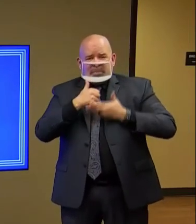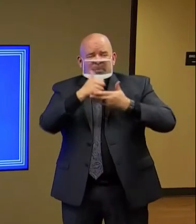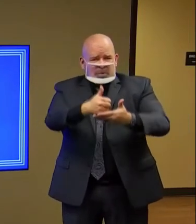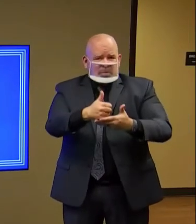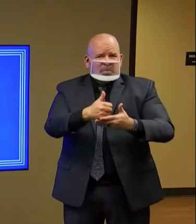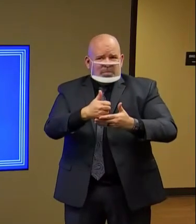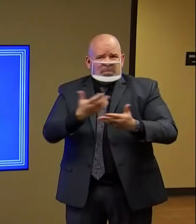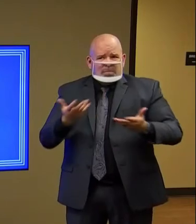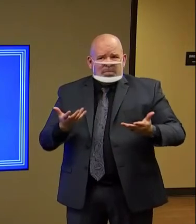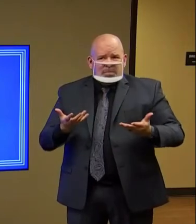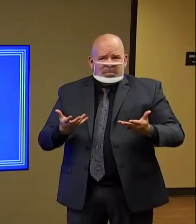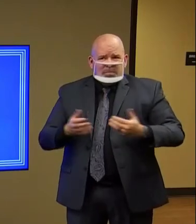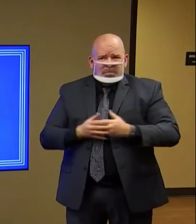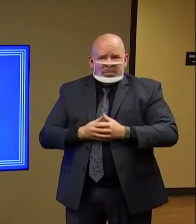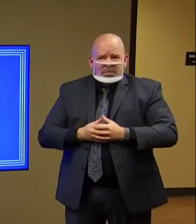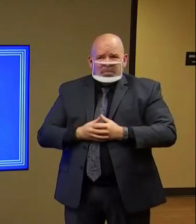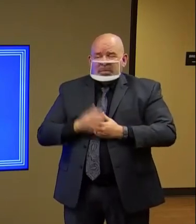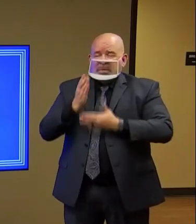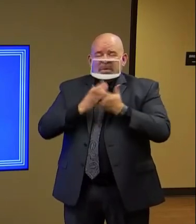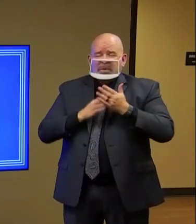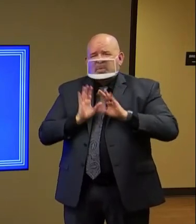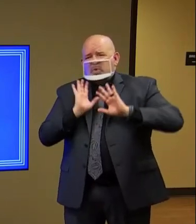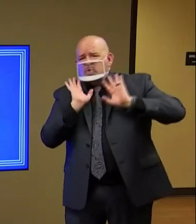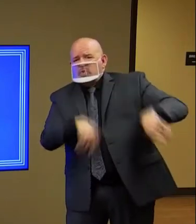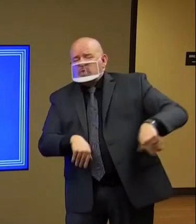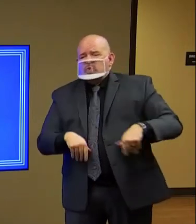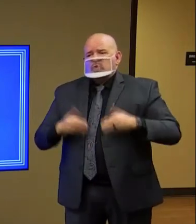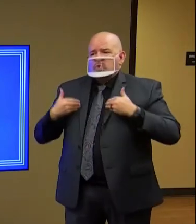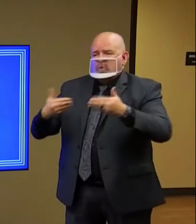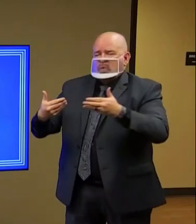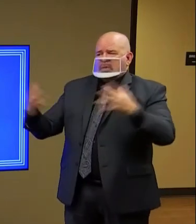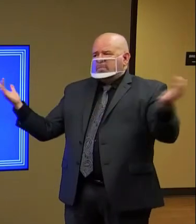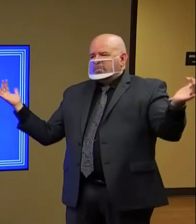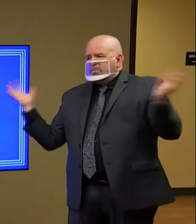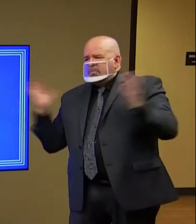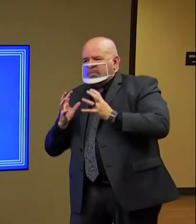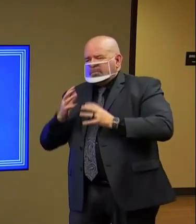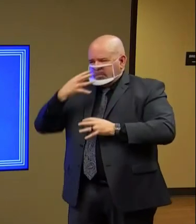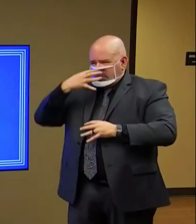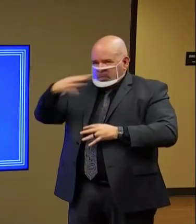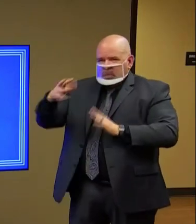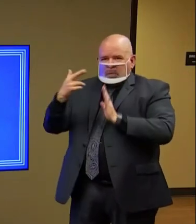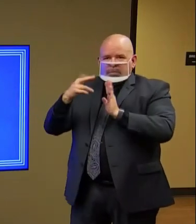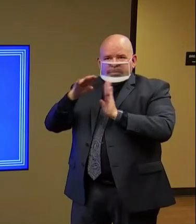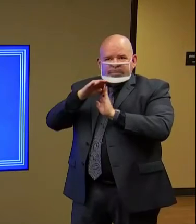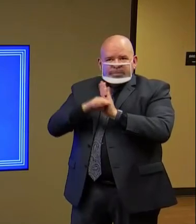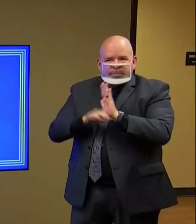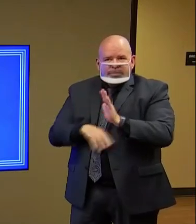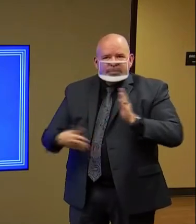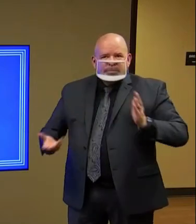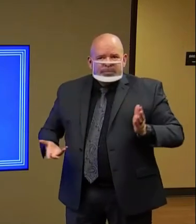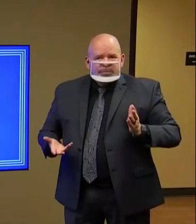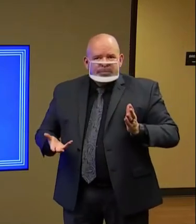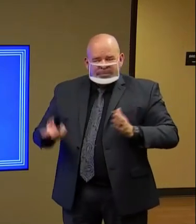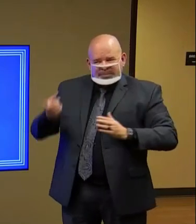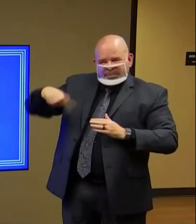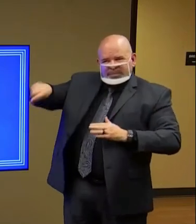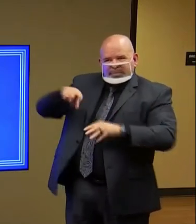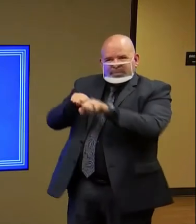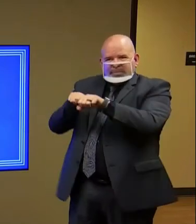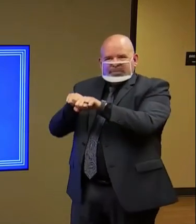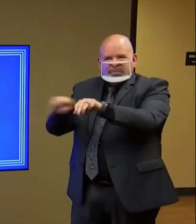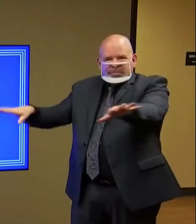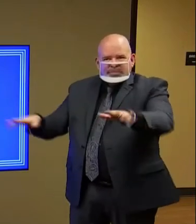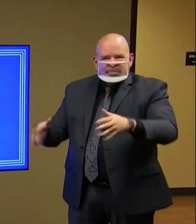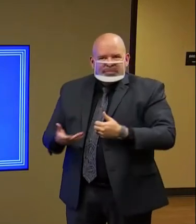a lot more of that than certainly prior Thanksgivings. I think a lot of people are modifying what they're doing